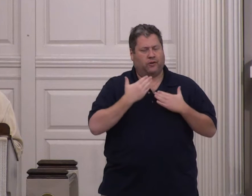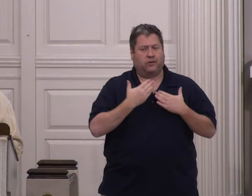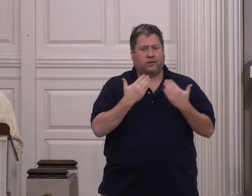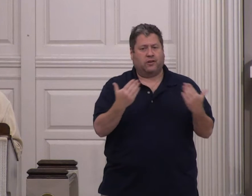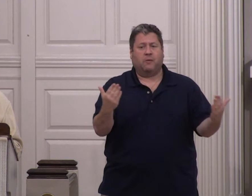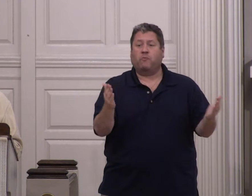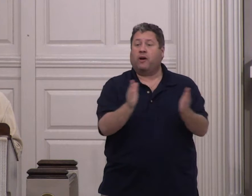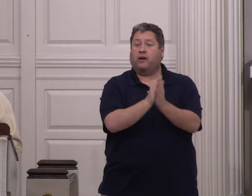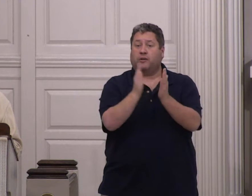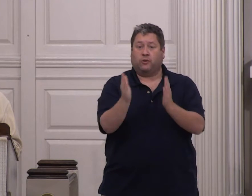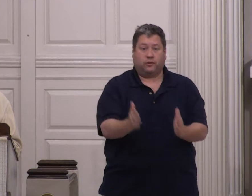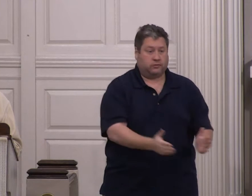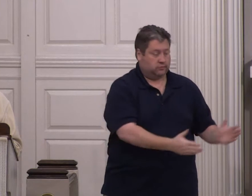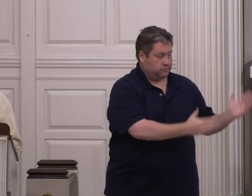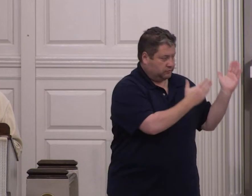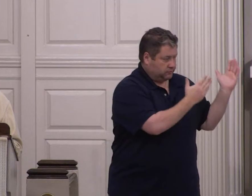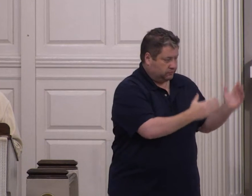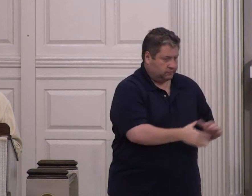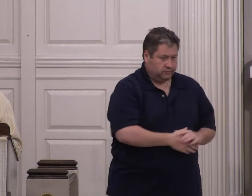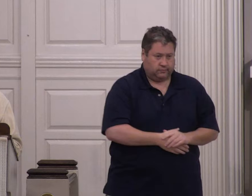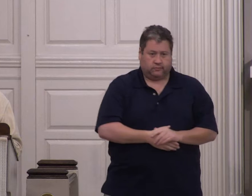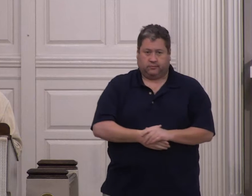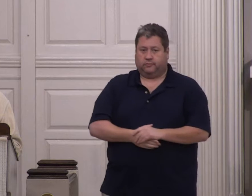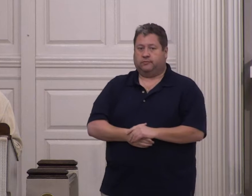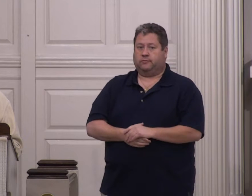us pray to the Lord.